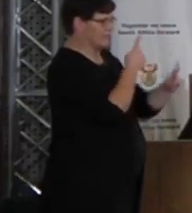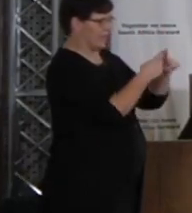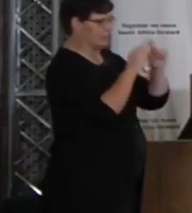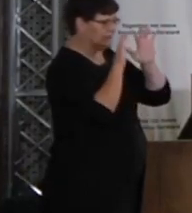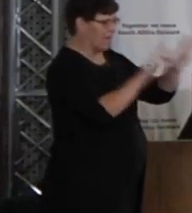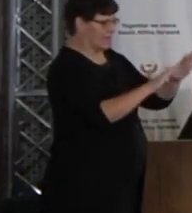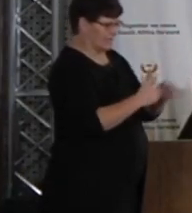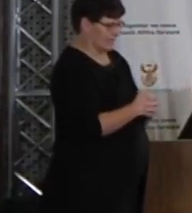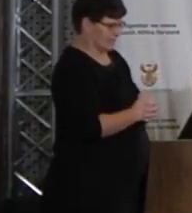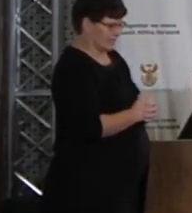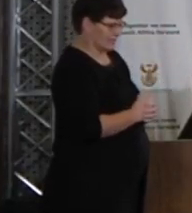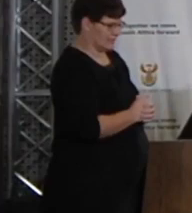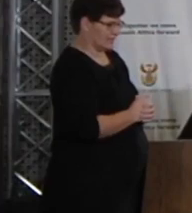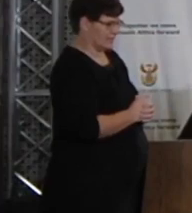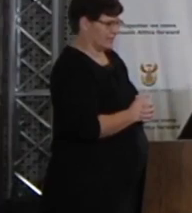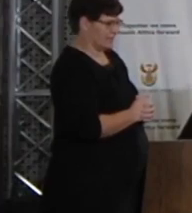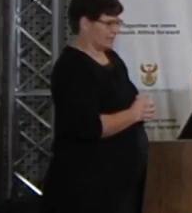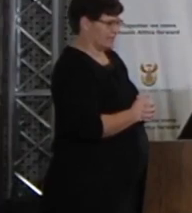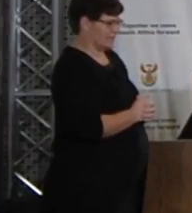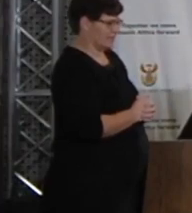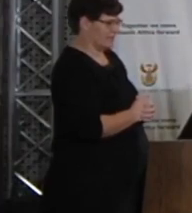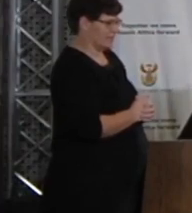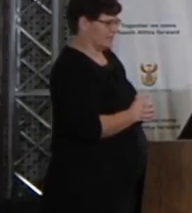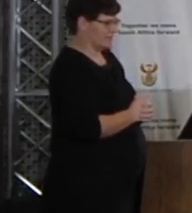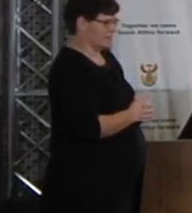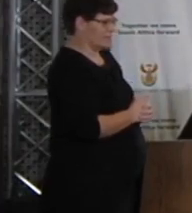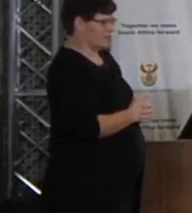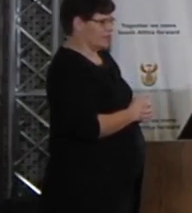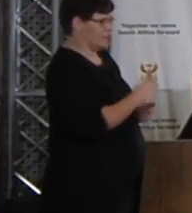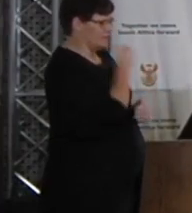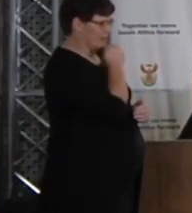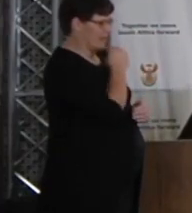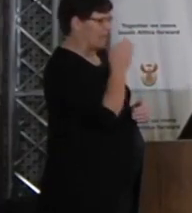6 times 3 times 9. Umengane ziu ezakho zo 6 izale zo 9.